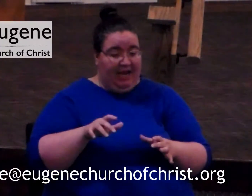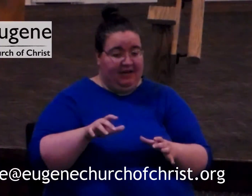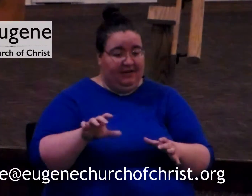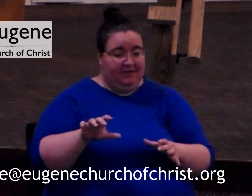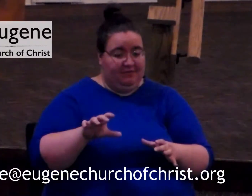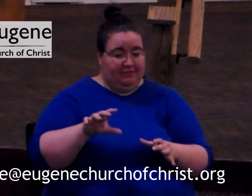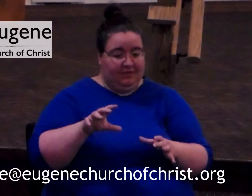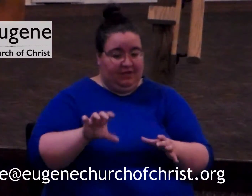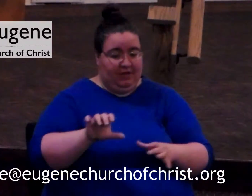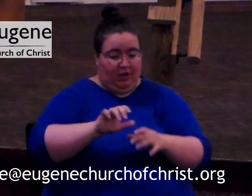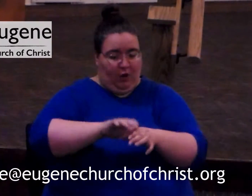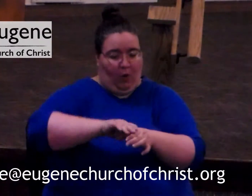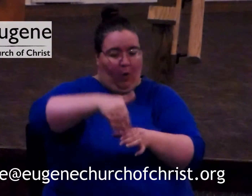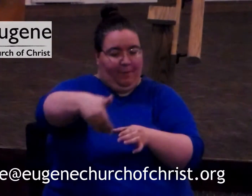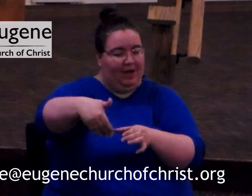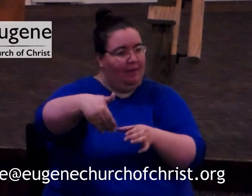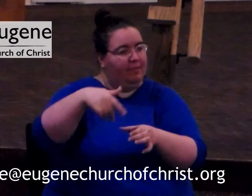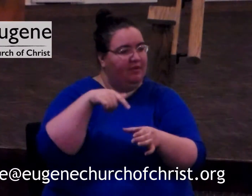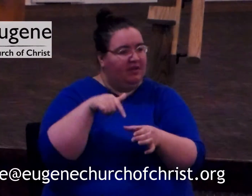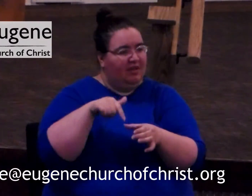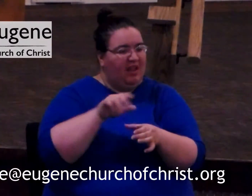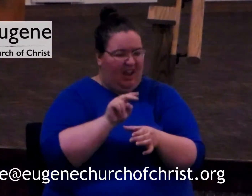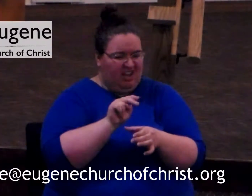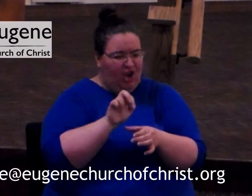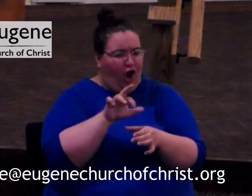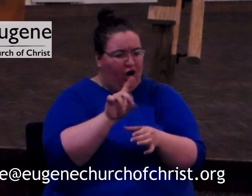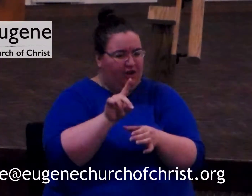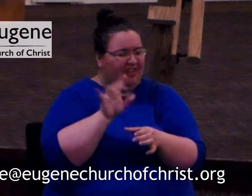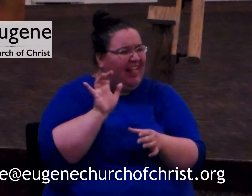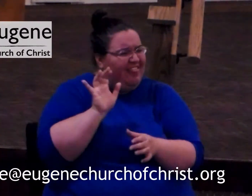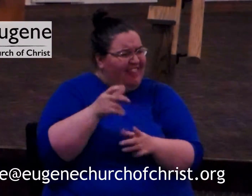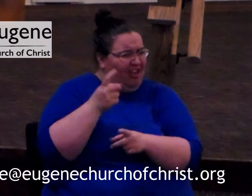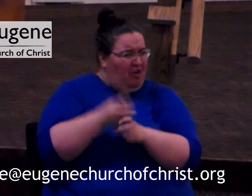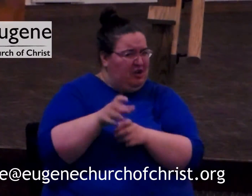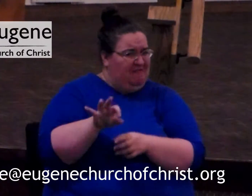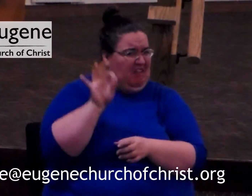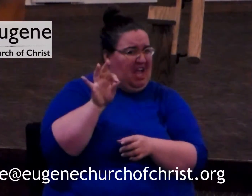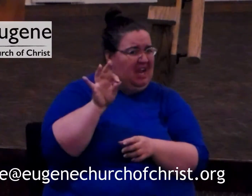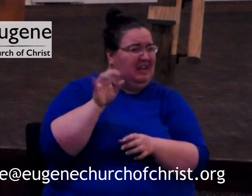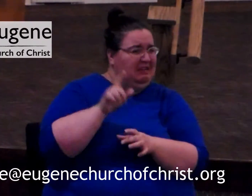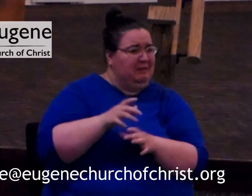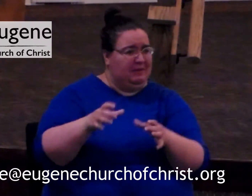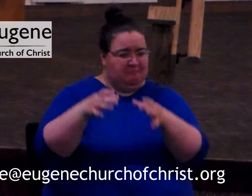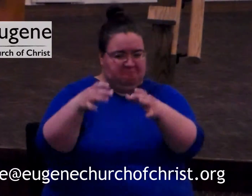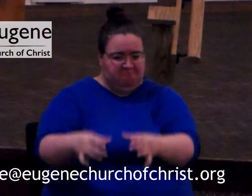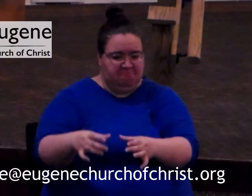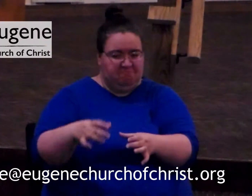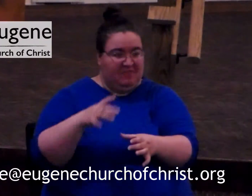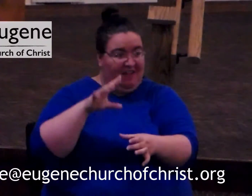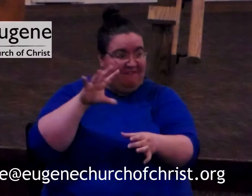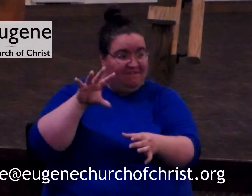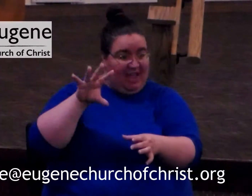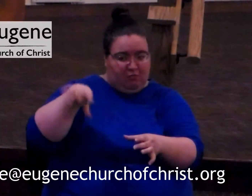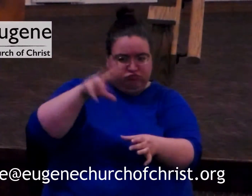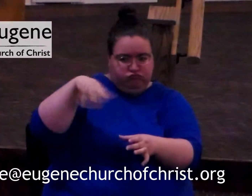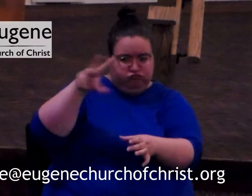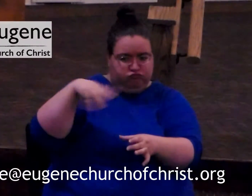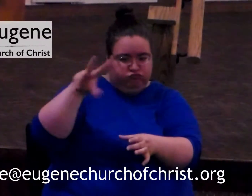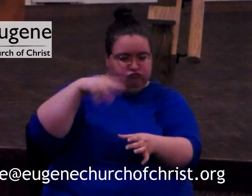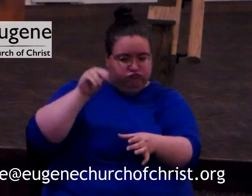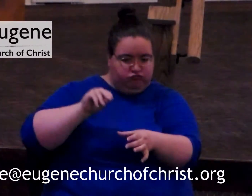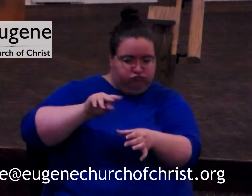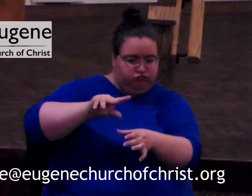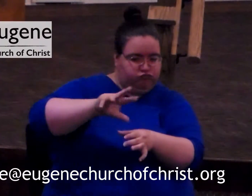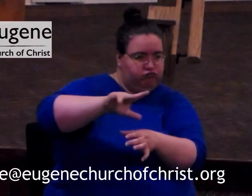easier to find in Eugene than some places. You open up this container of nard, and he turned the fan on, and when he was explaining it to us,